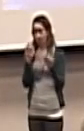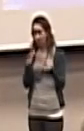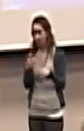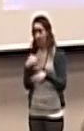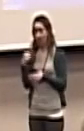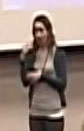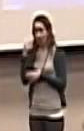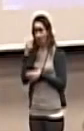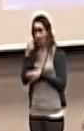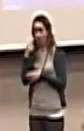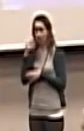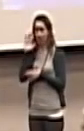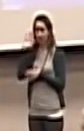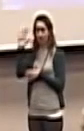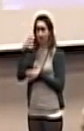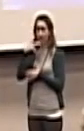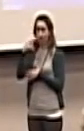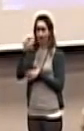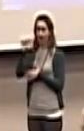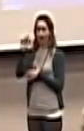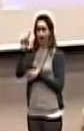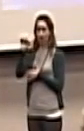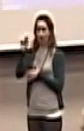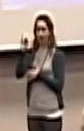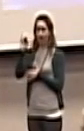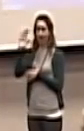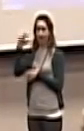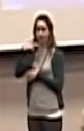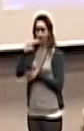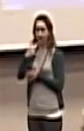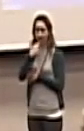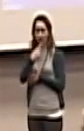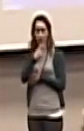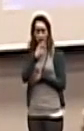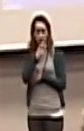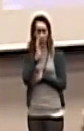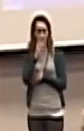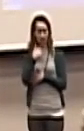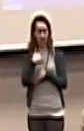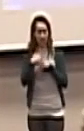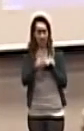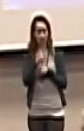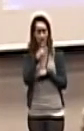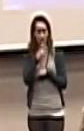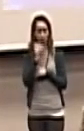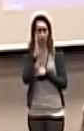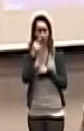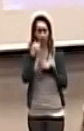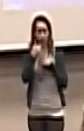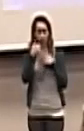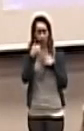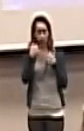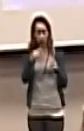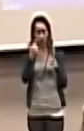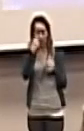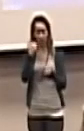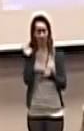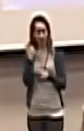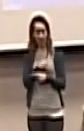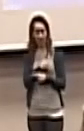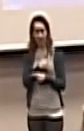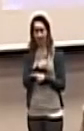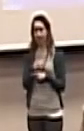of Adonai saying, Whom shall I send? And who shall go for us? And I think